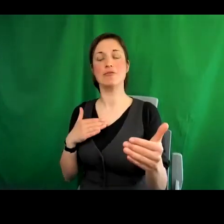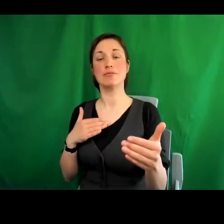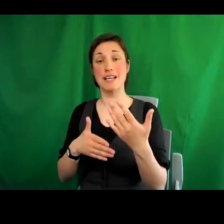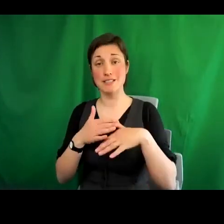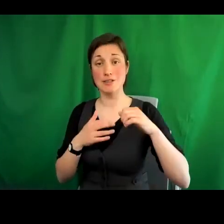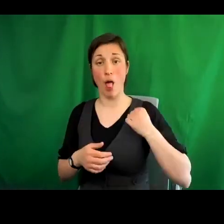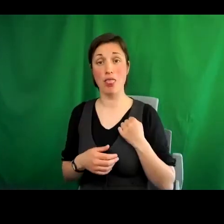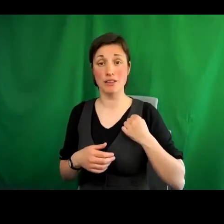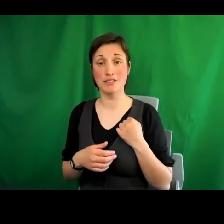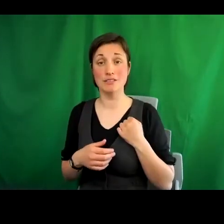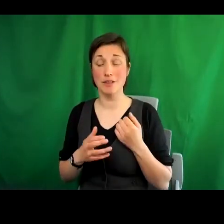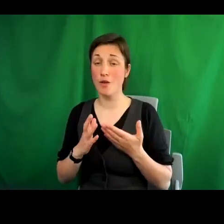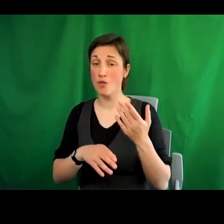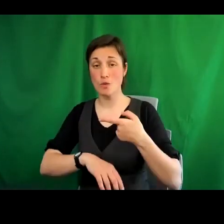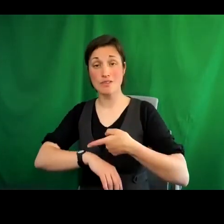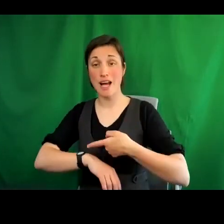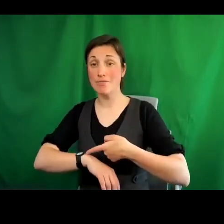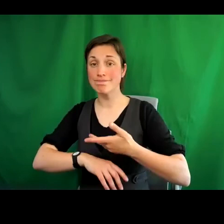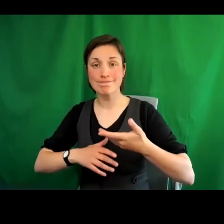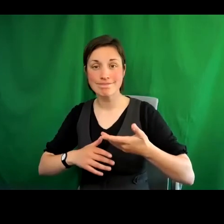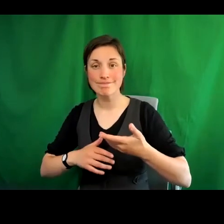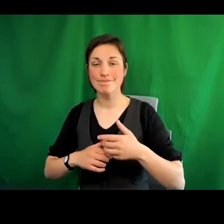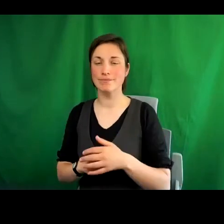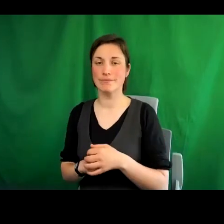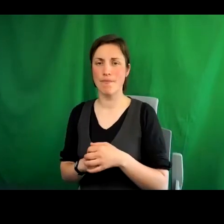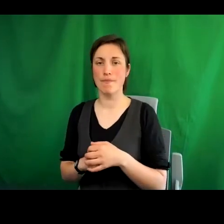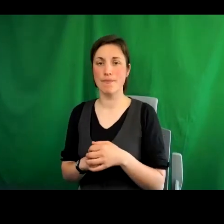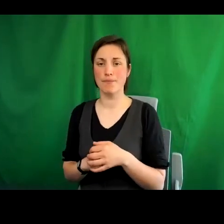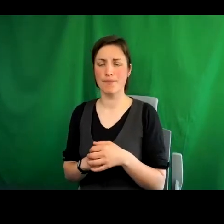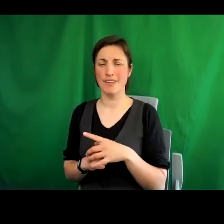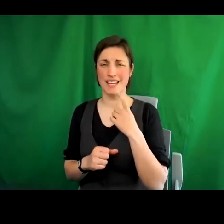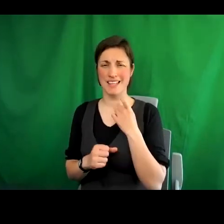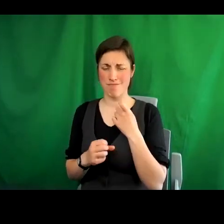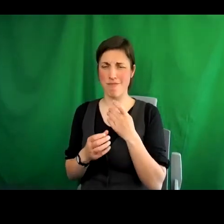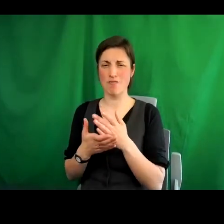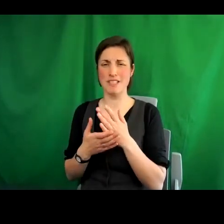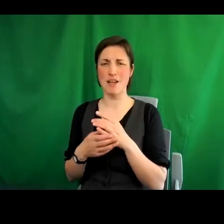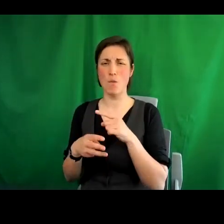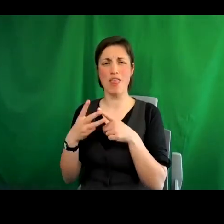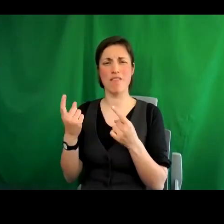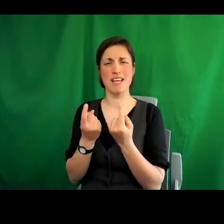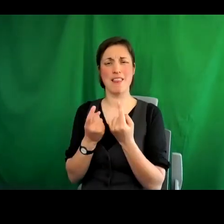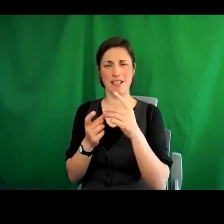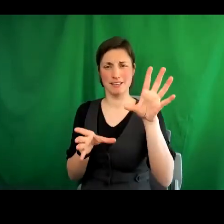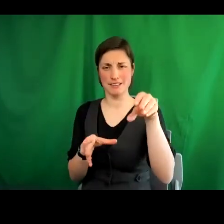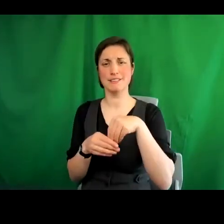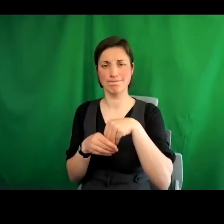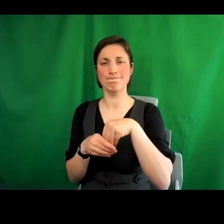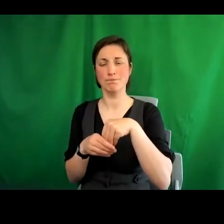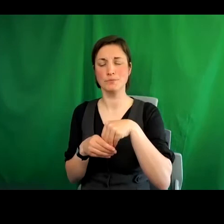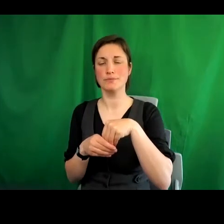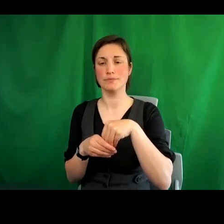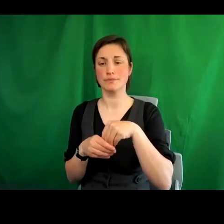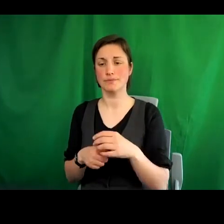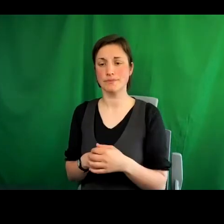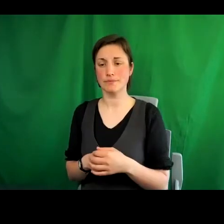period of time. And I think there were three key contributory factors, very briefly. One was, you know, we had had